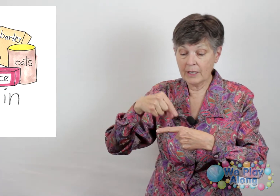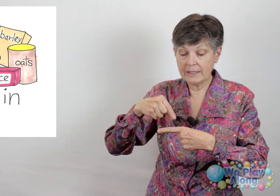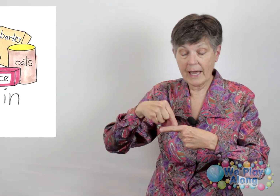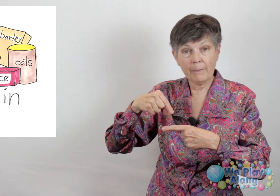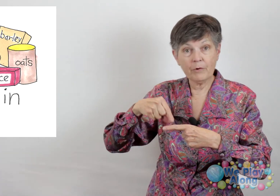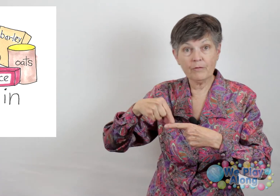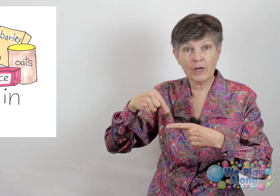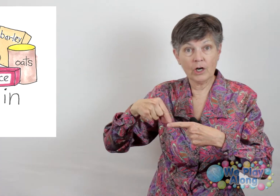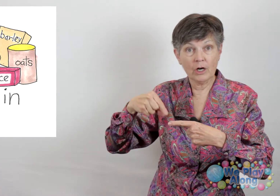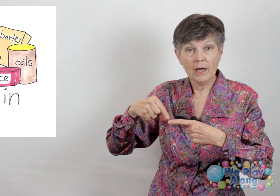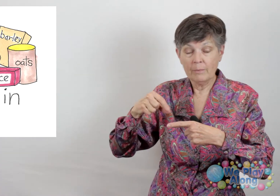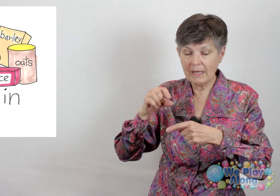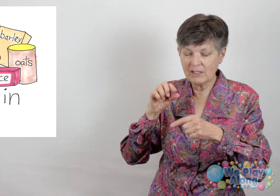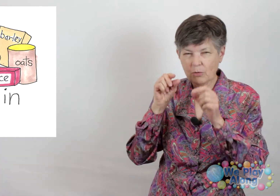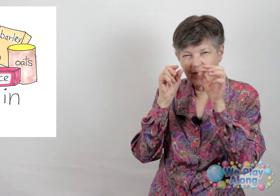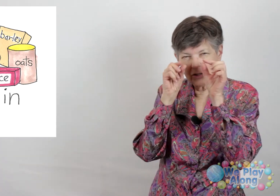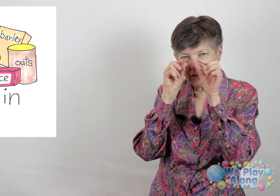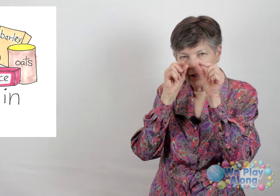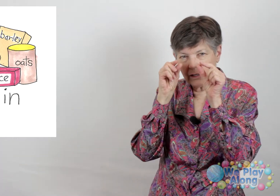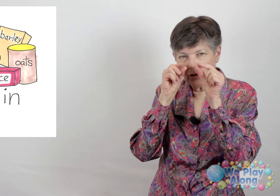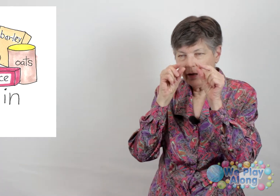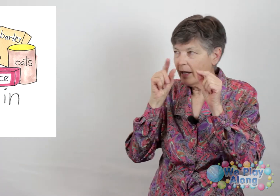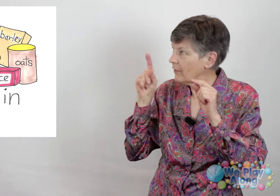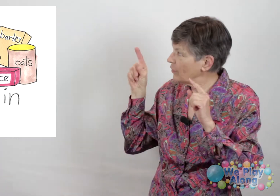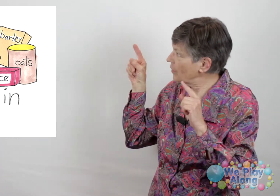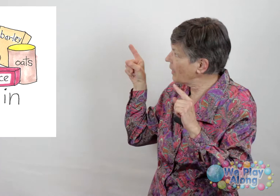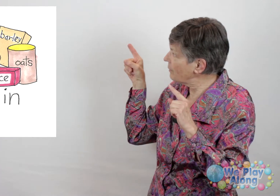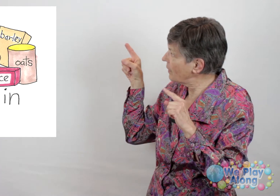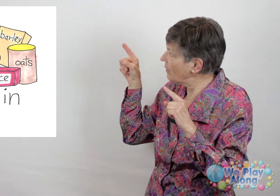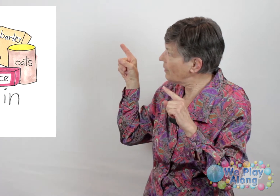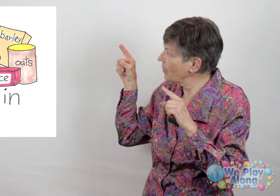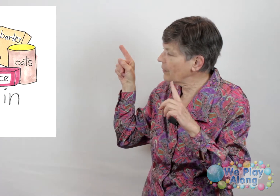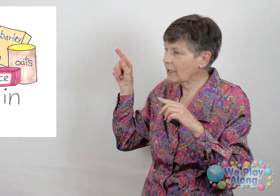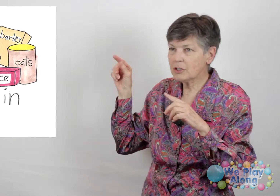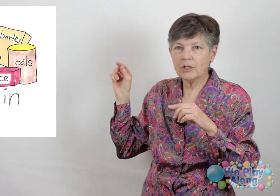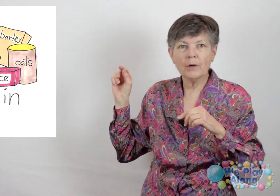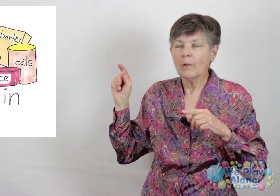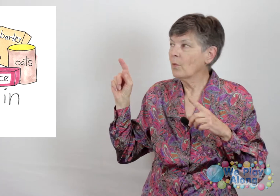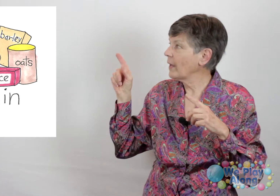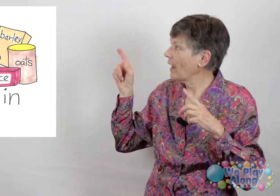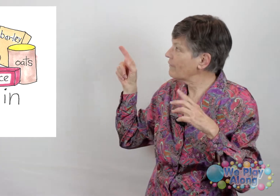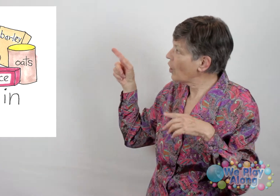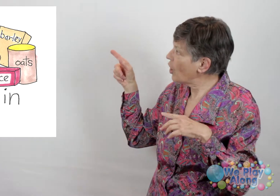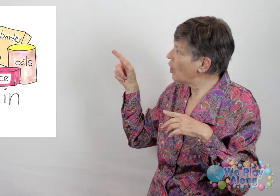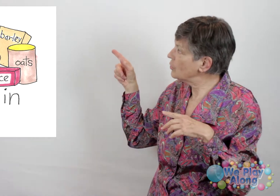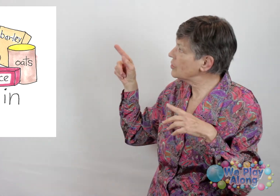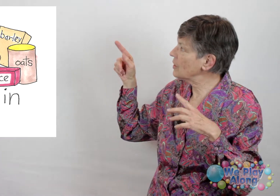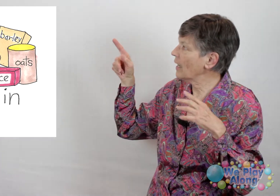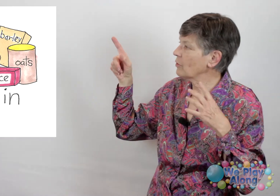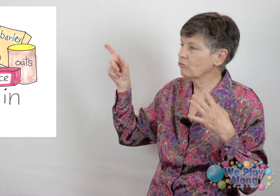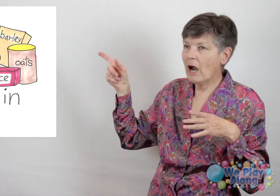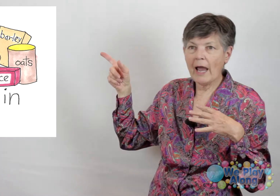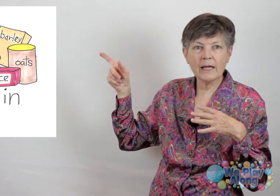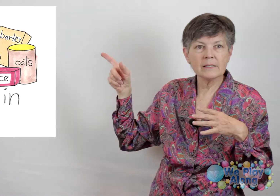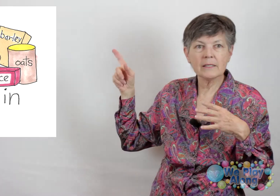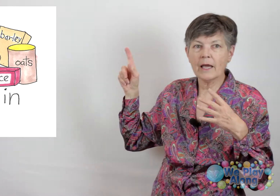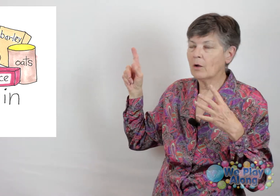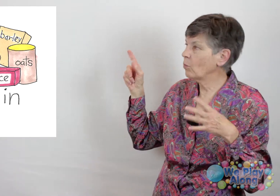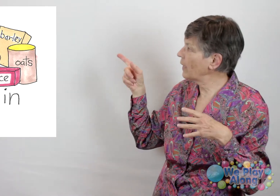to tap your finger because grains are little. And if you look up here in our picture, we have oats and rice and